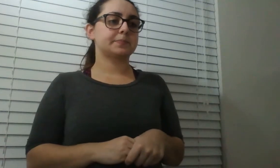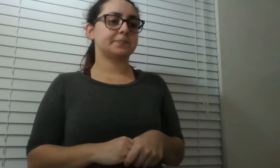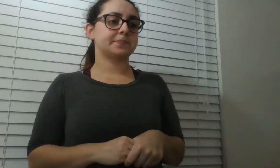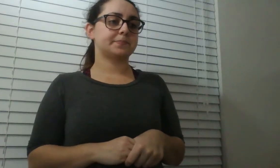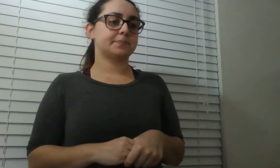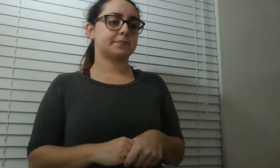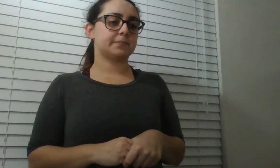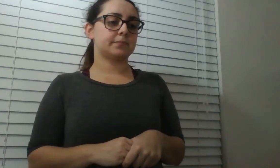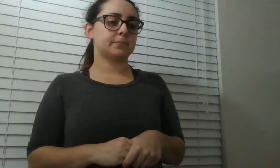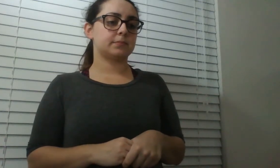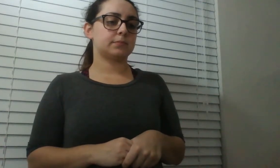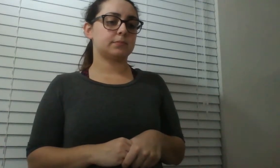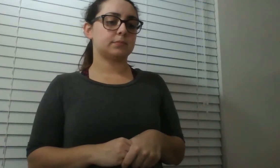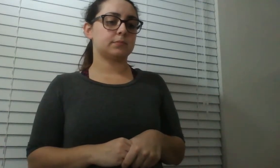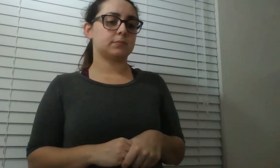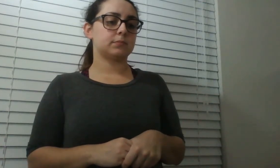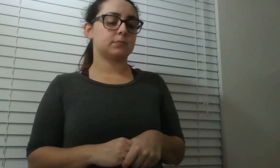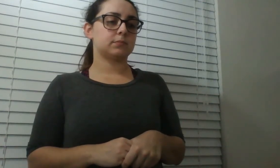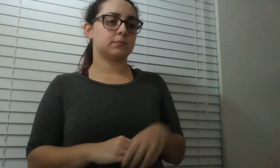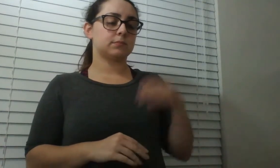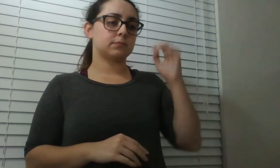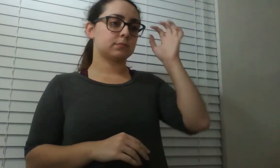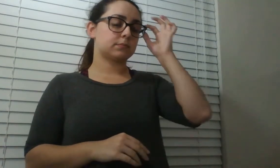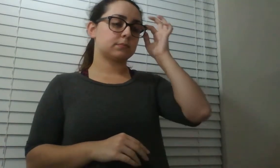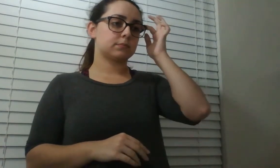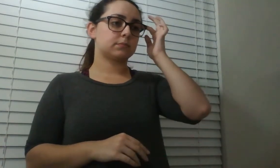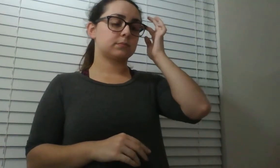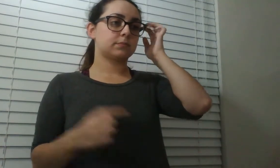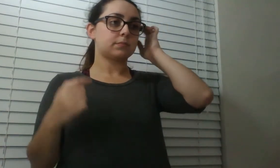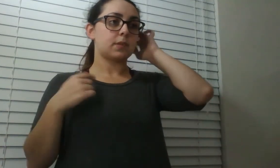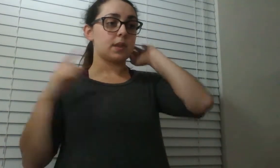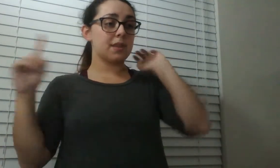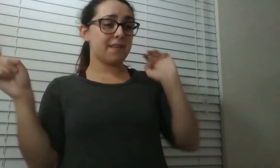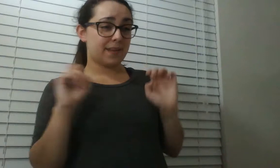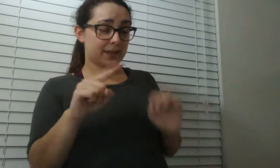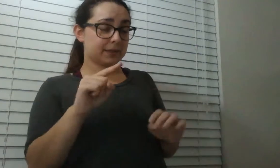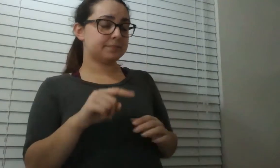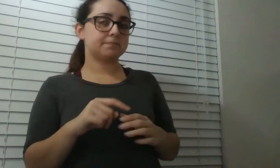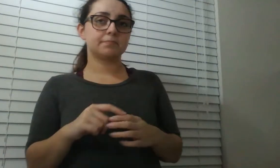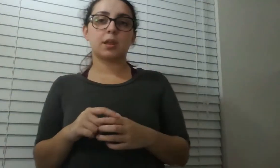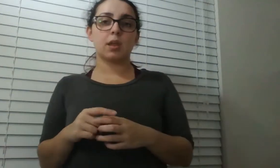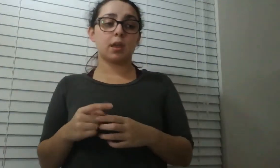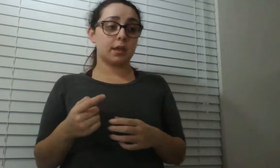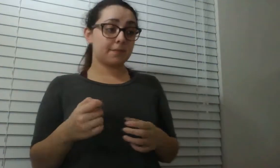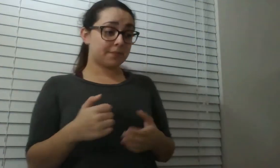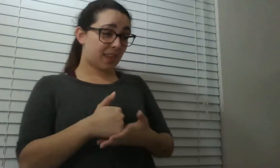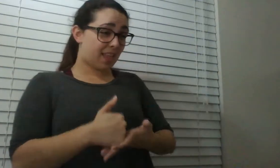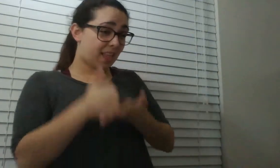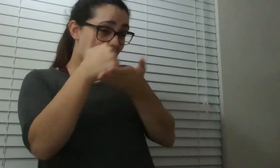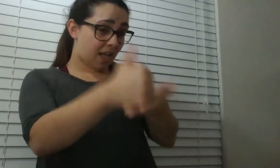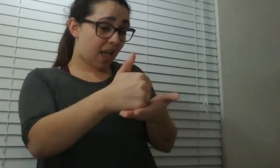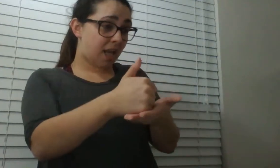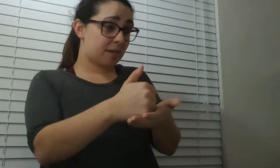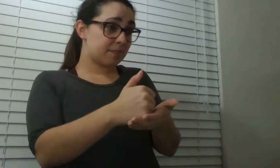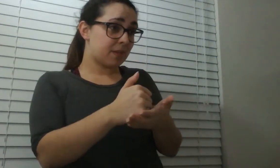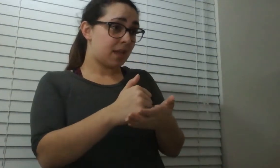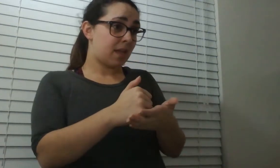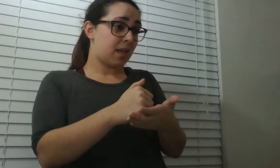of yellow sand. And so I asked him if he would help me Nice recreate big scoop. the sugar egg. Go in